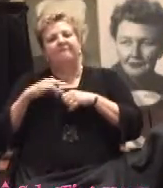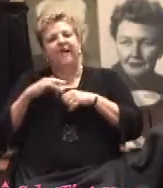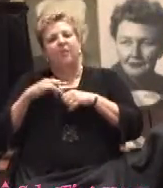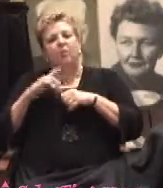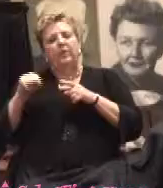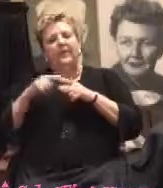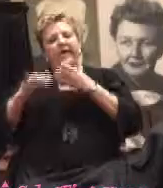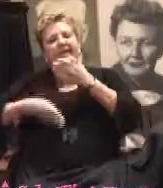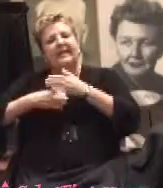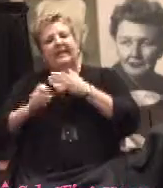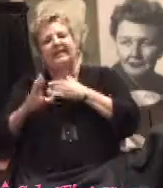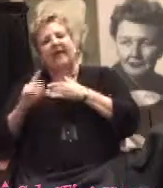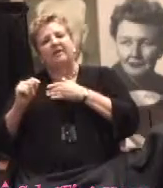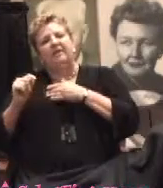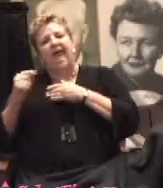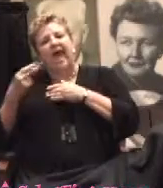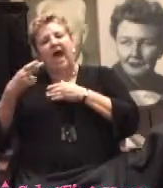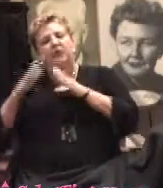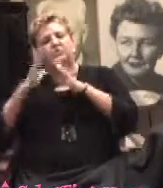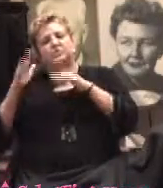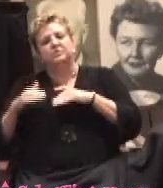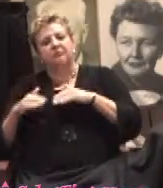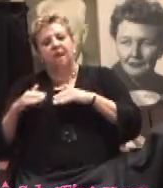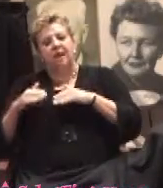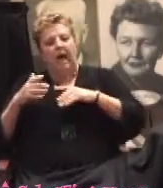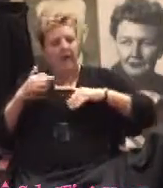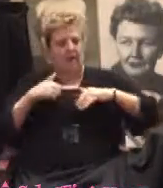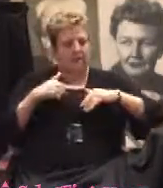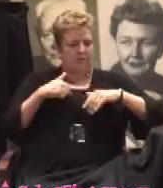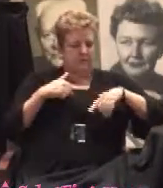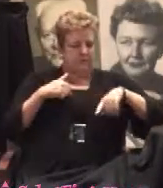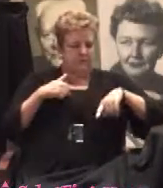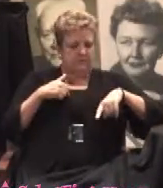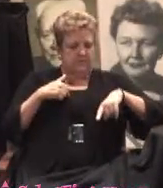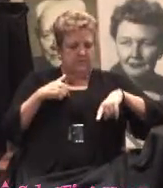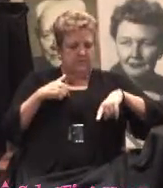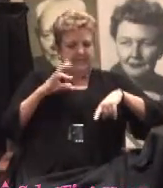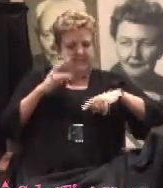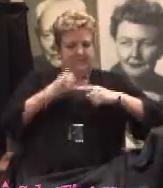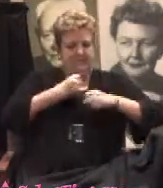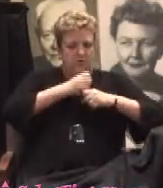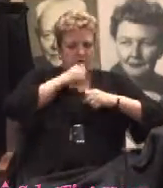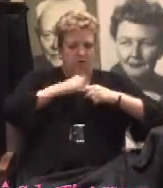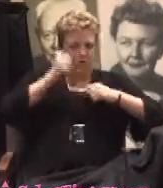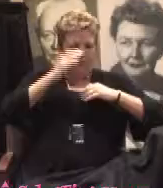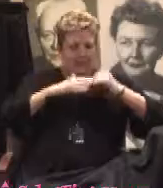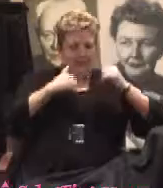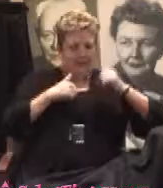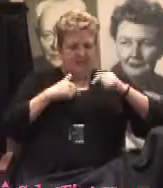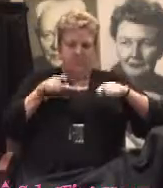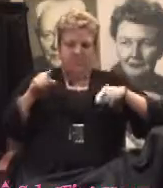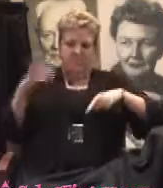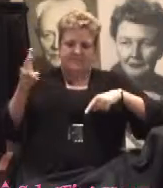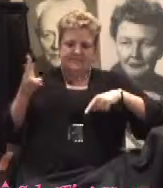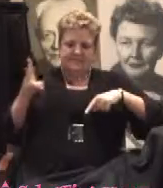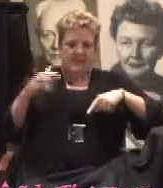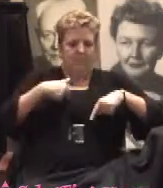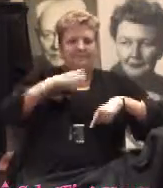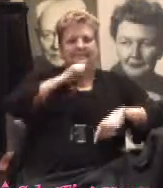school. Oh no, they threw him out of the house when he's 7 years older than me. He was 17, so I was 10 years old. And I remember